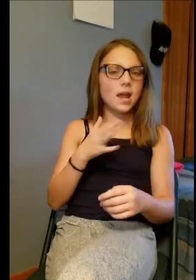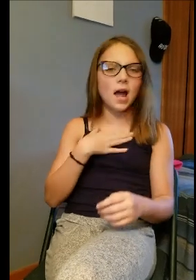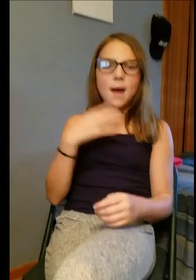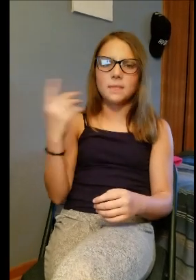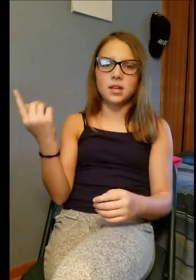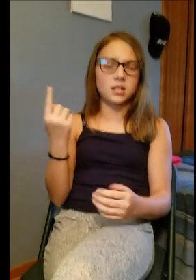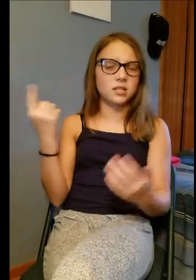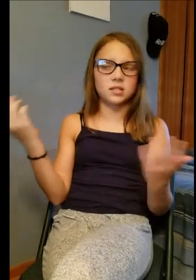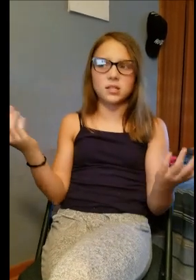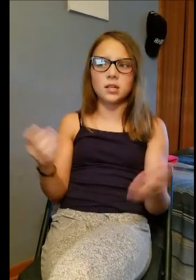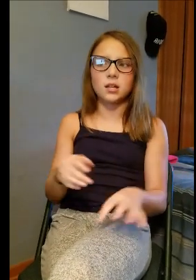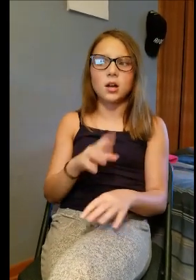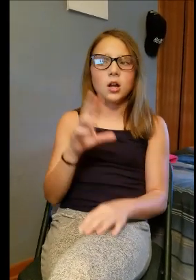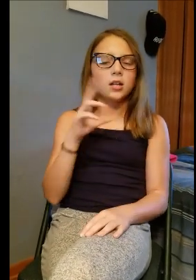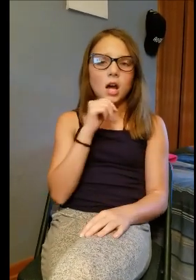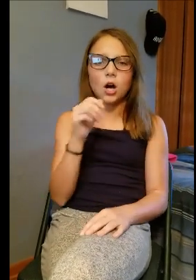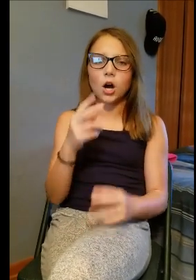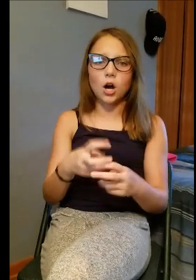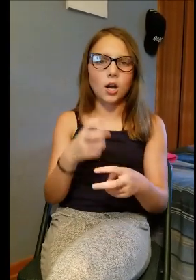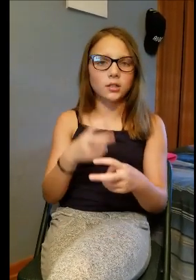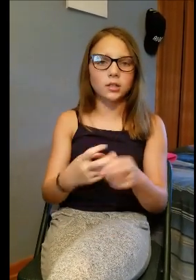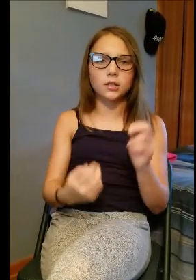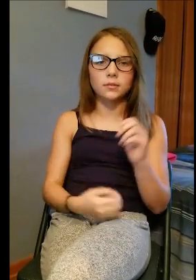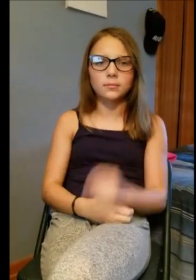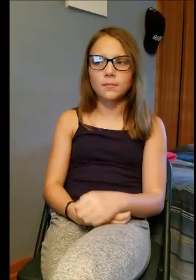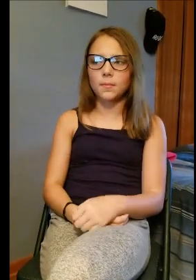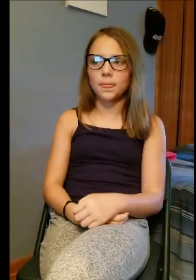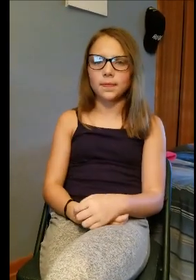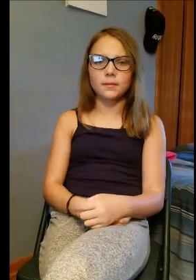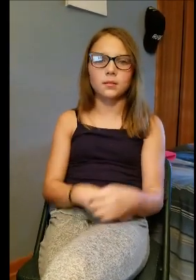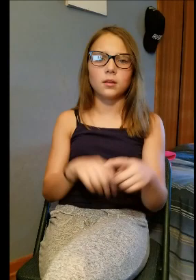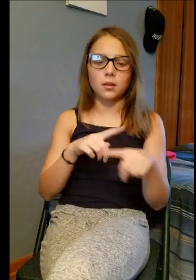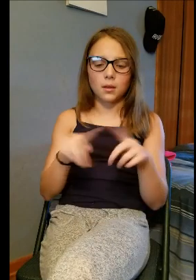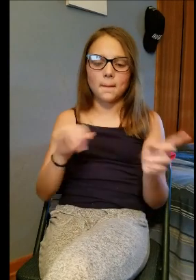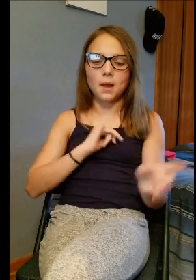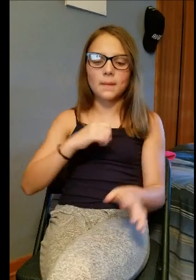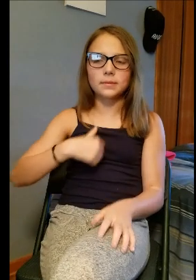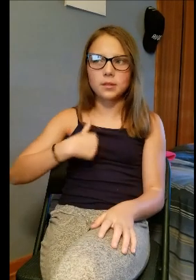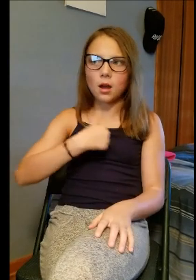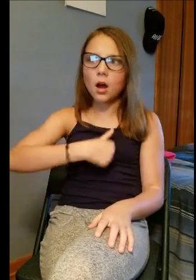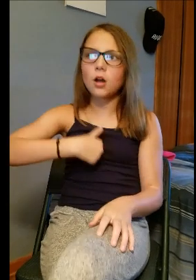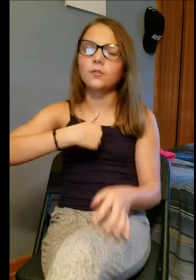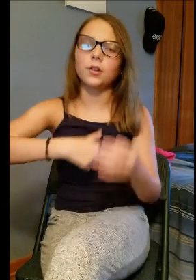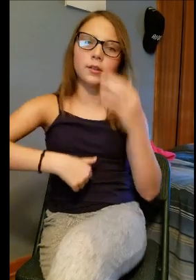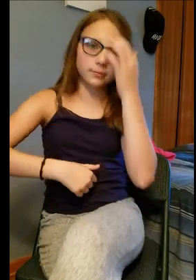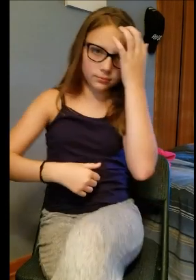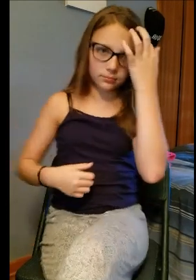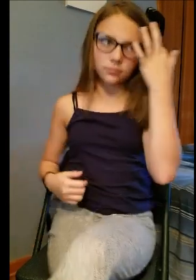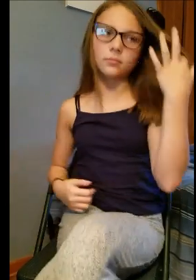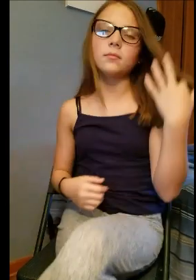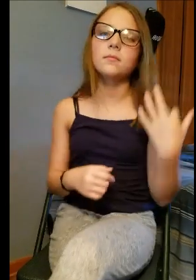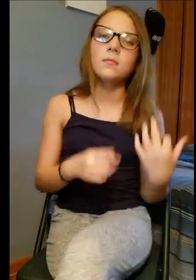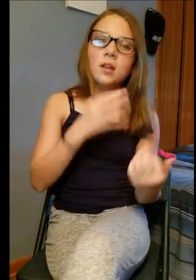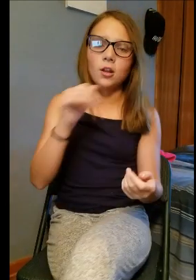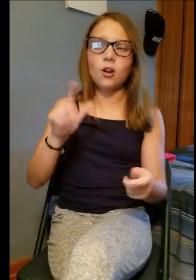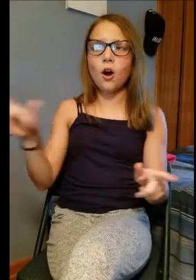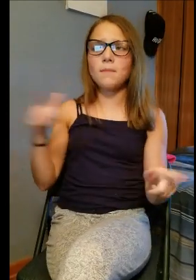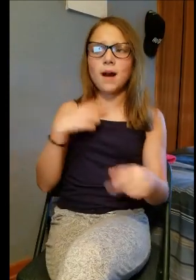I'm innocent, not hardly But I'm sorry And all my